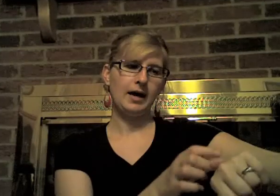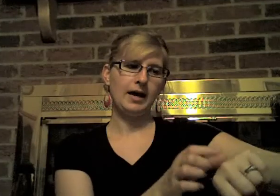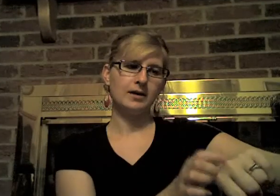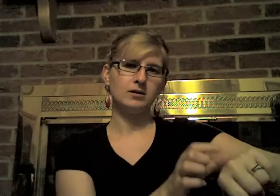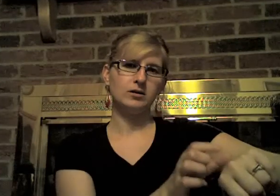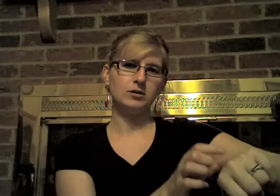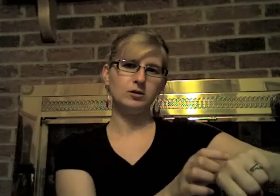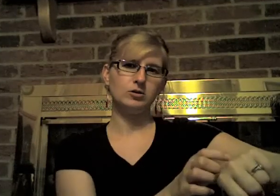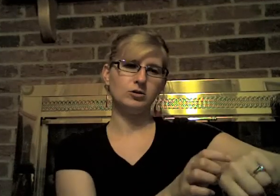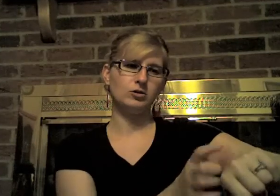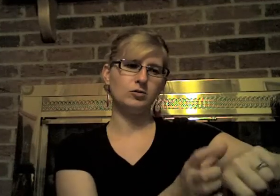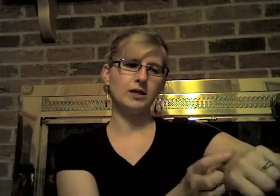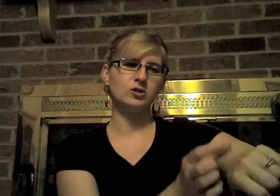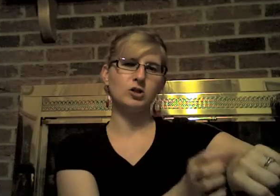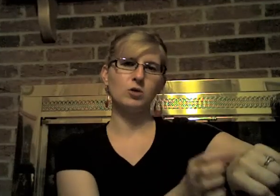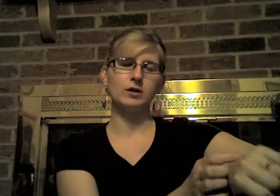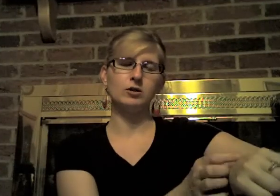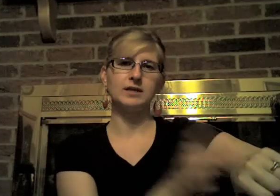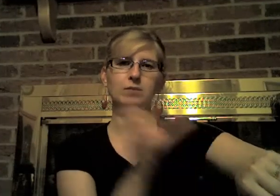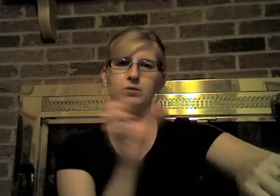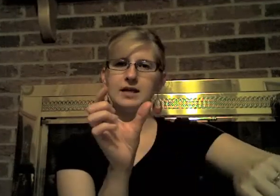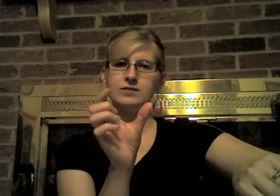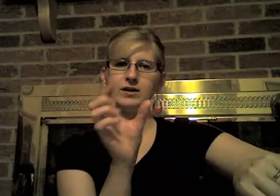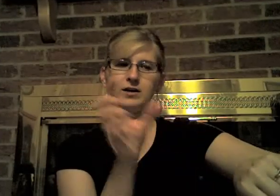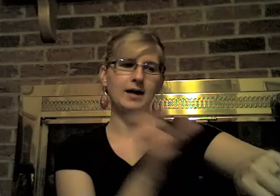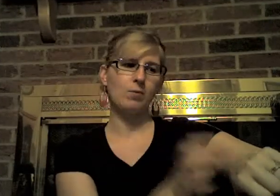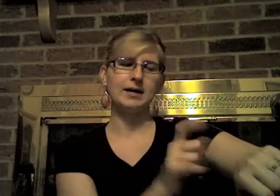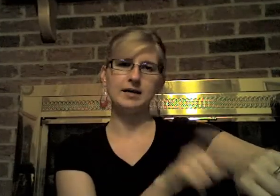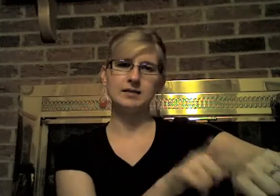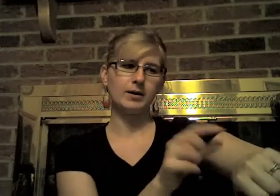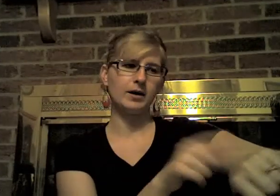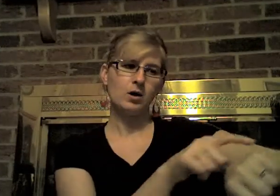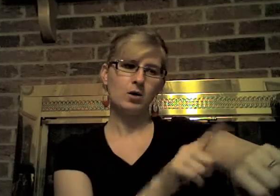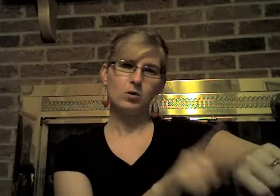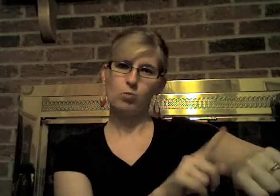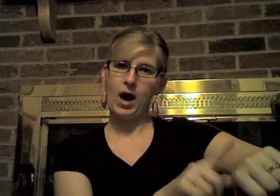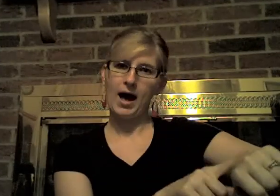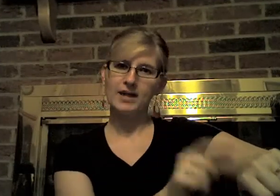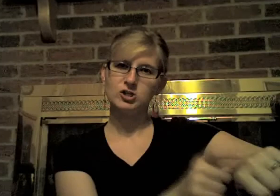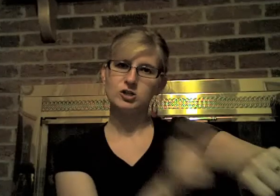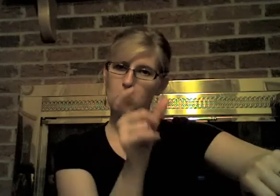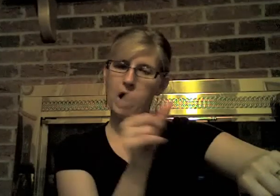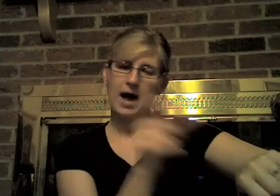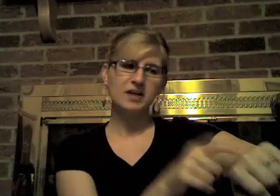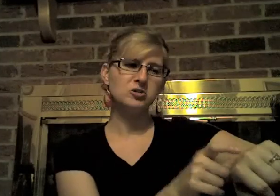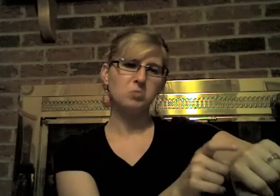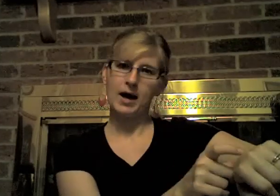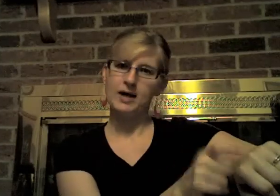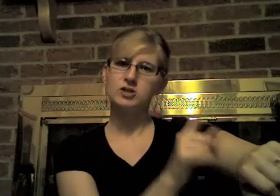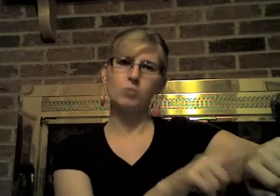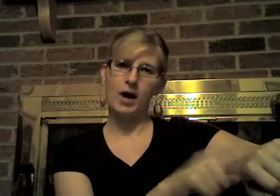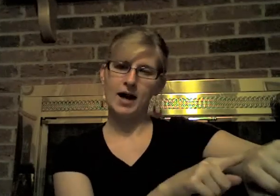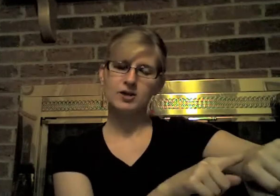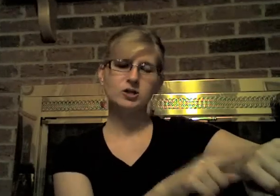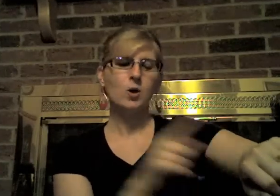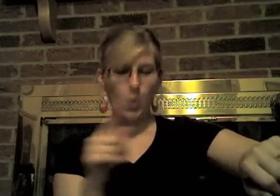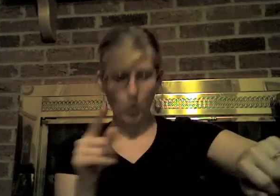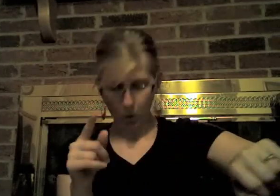and you can show what it looks like with the classifier, like how big it is. But watch, watch, watch, watch,